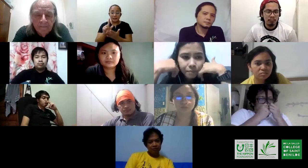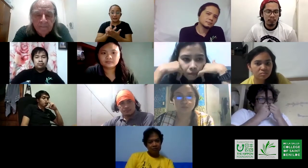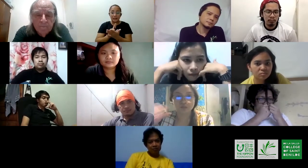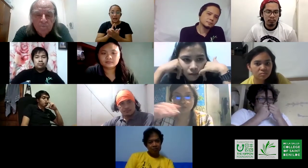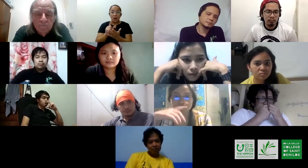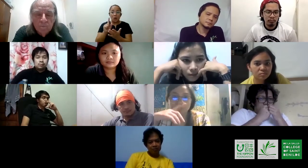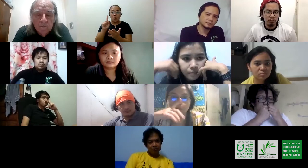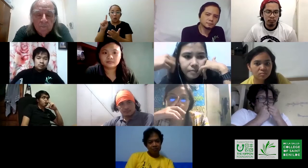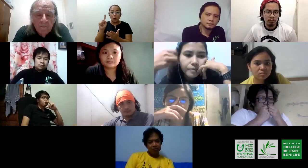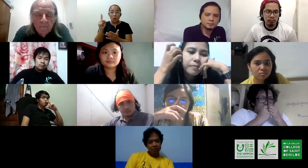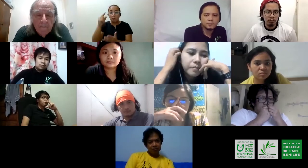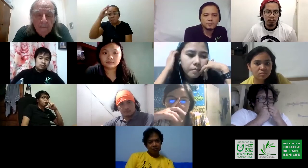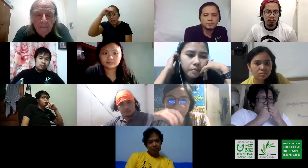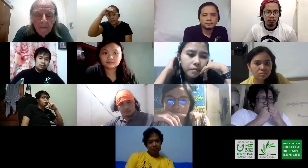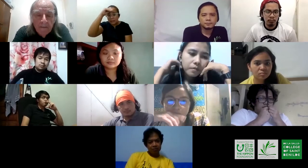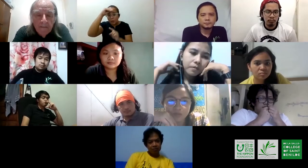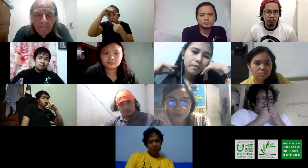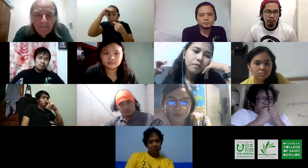guide.